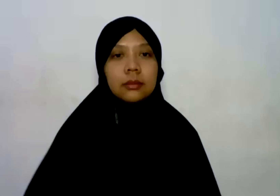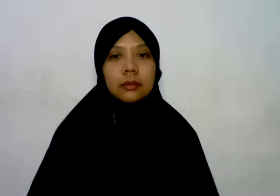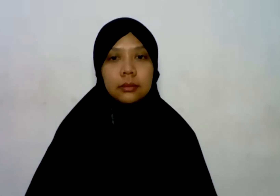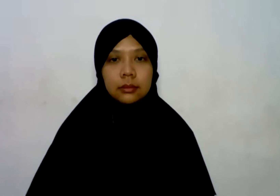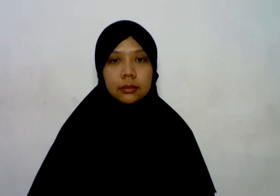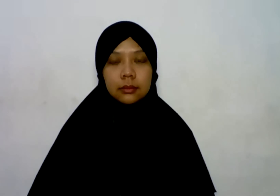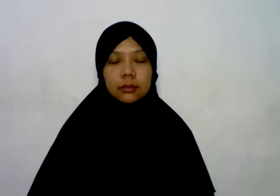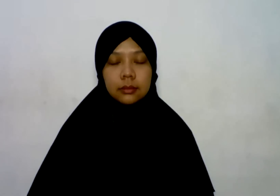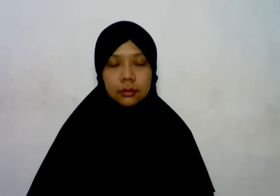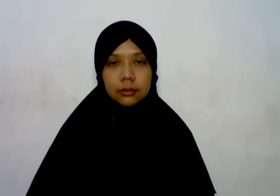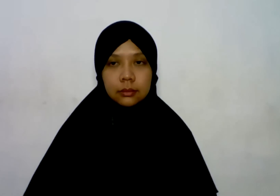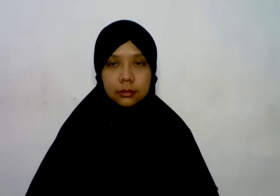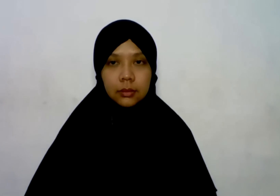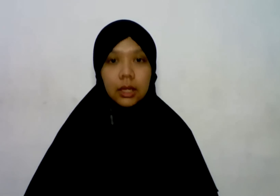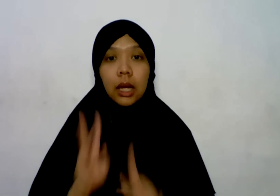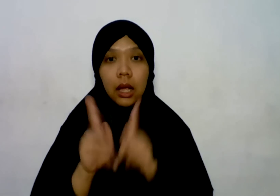all of us